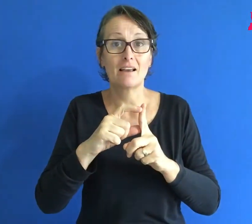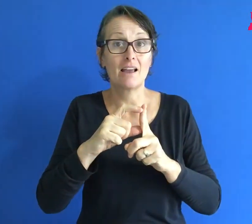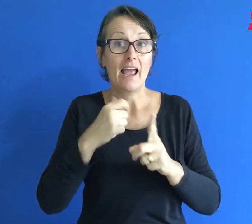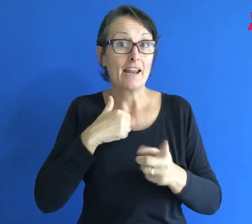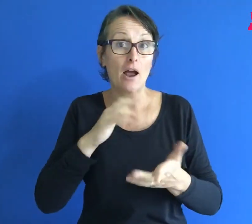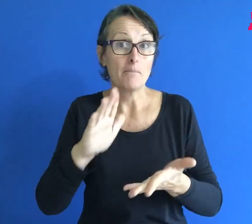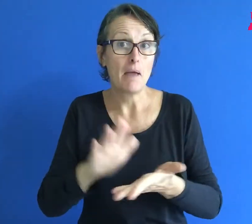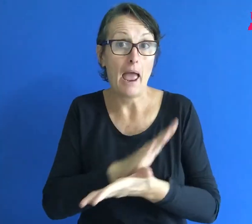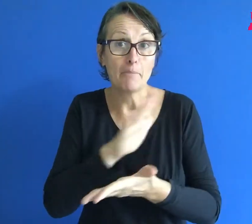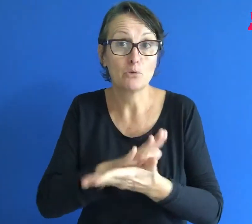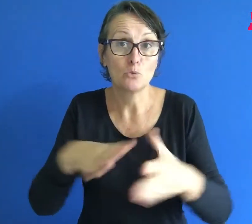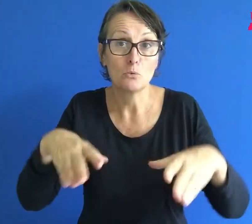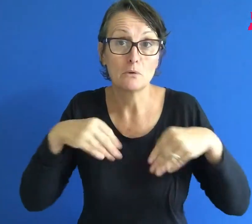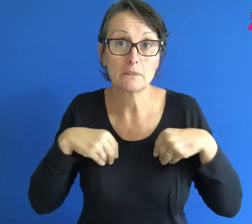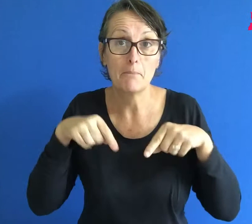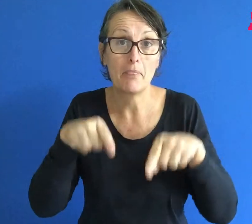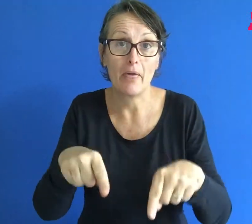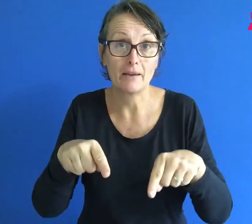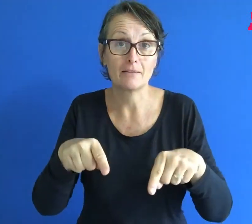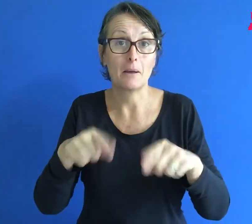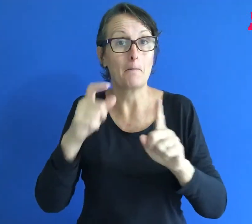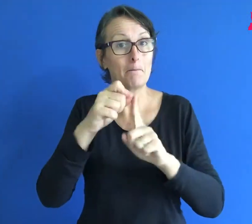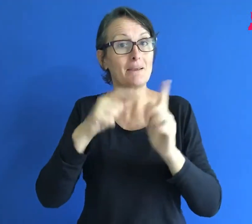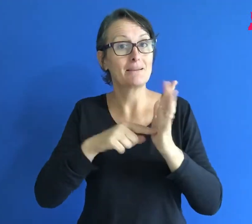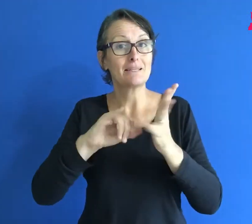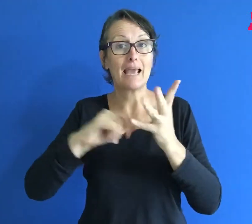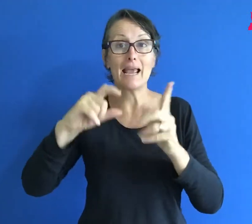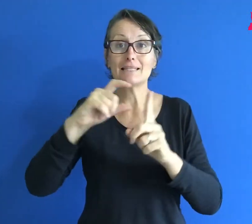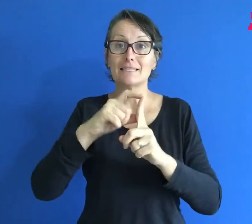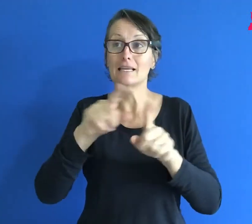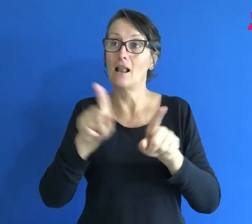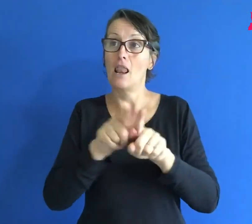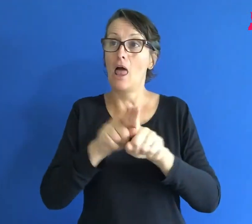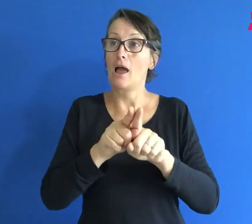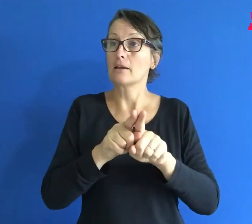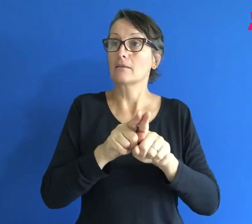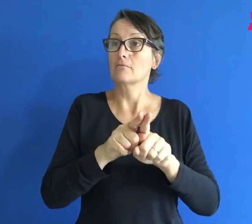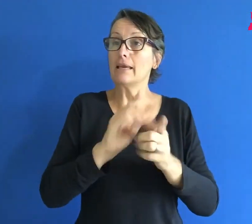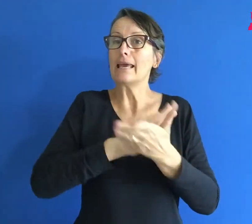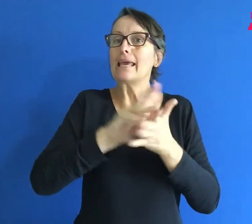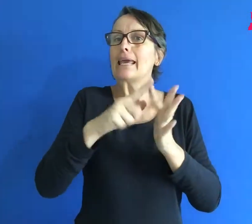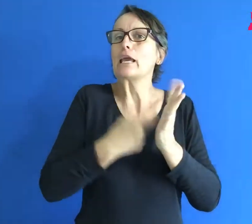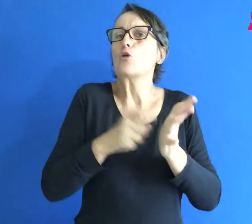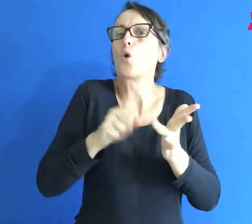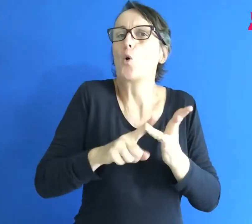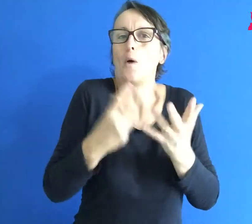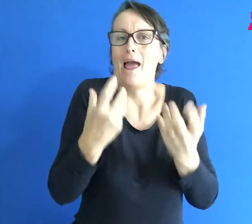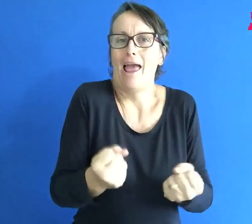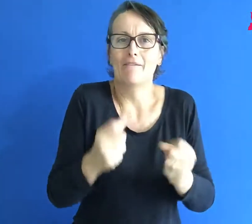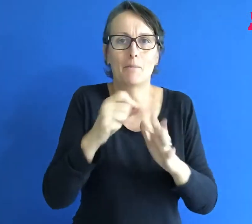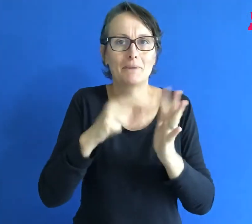T-shirt saying, I have PTSD. I would have worn it as a badge of honour because you